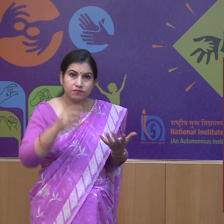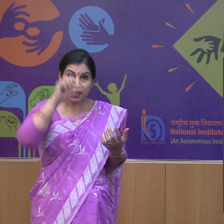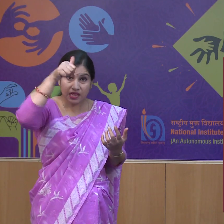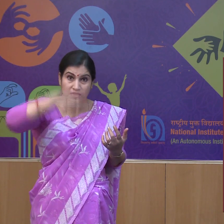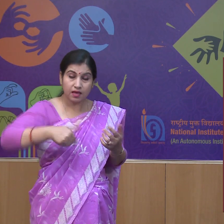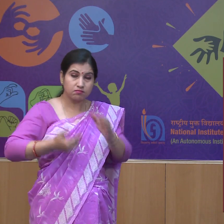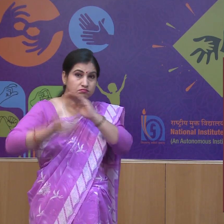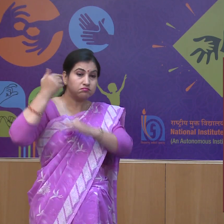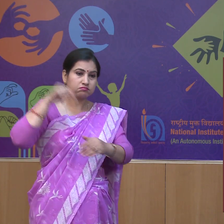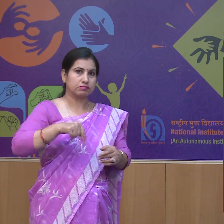Indian history.